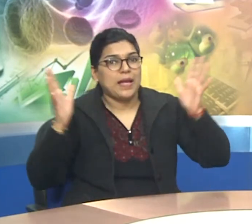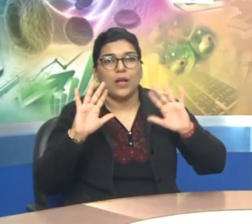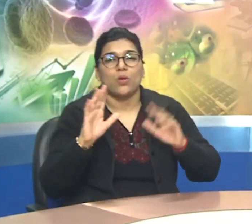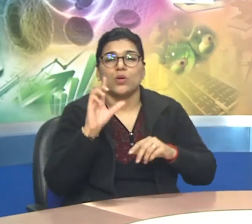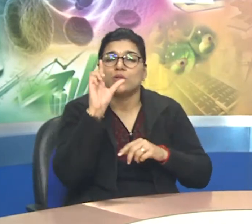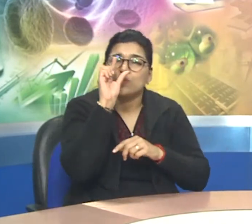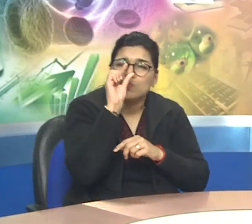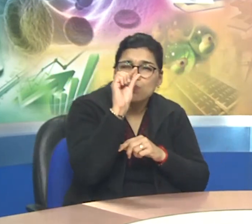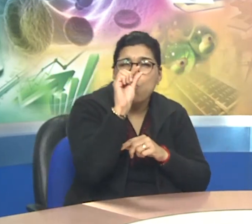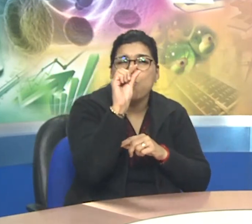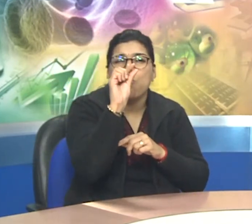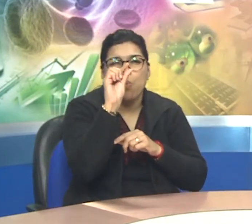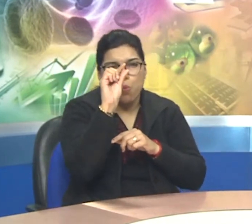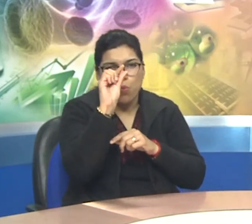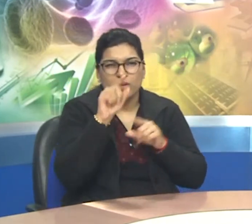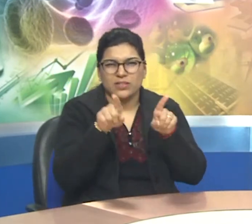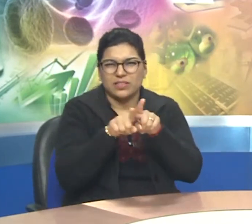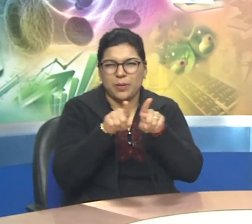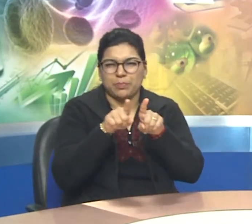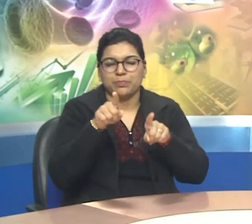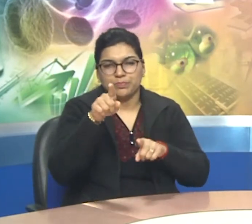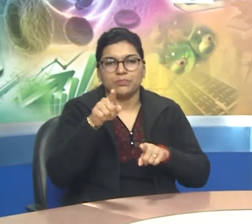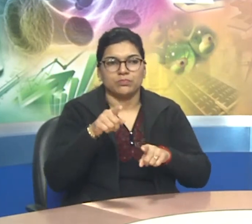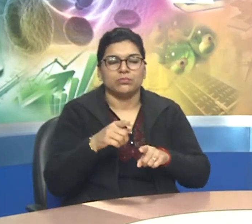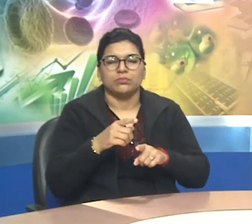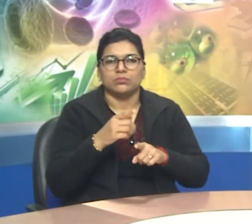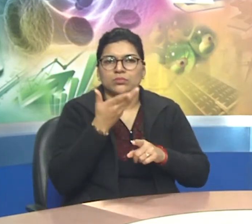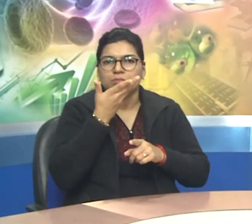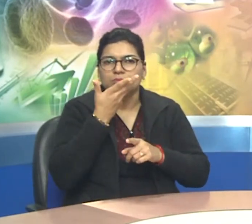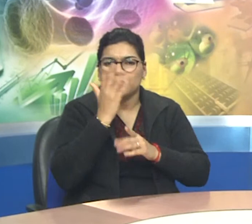This word is tiny.